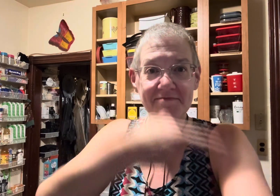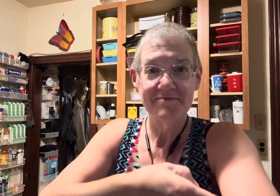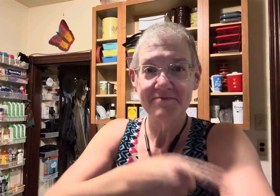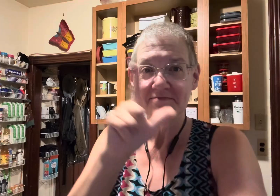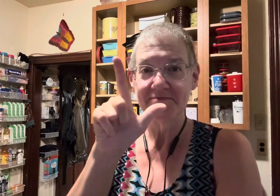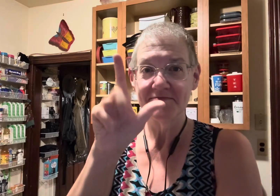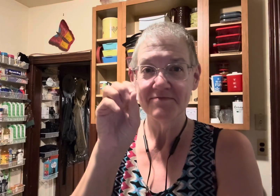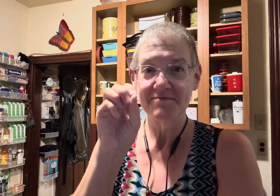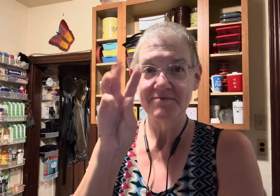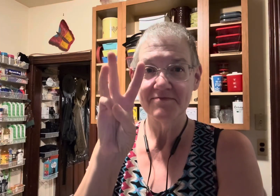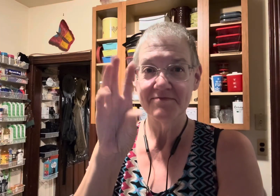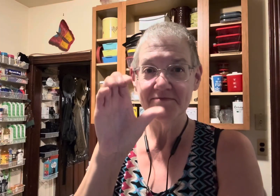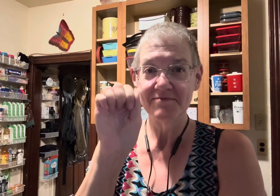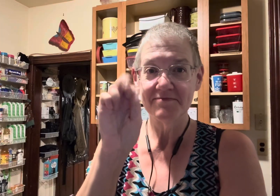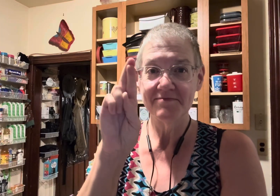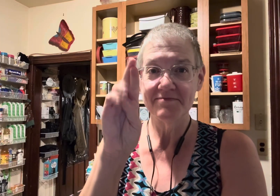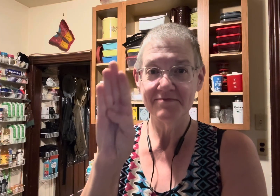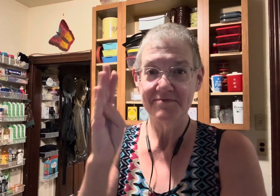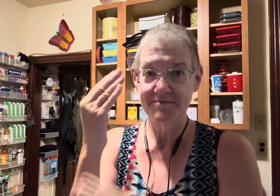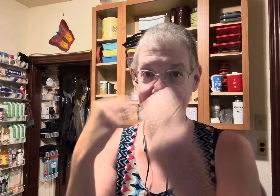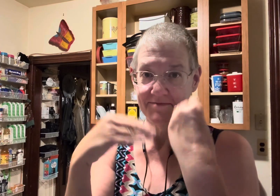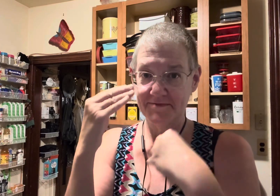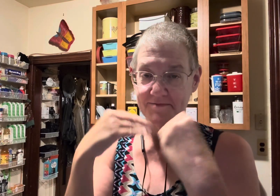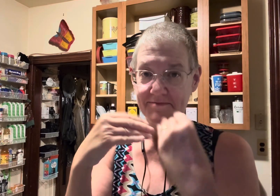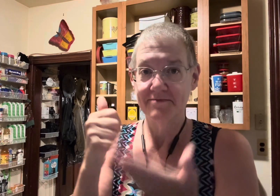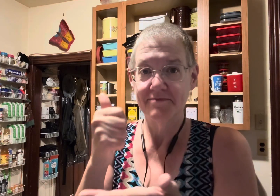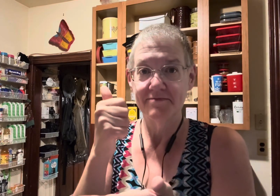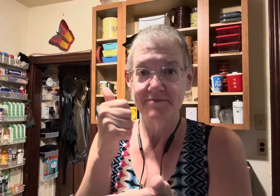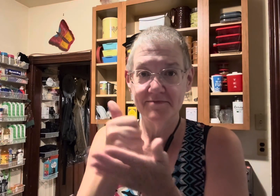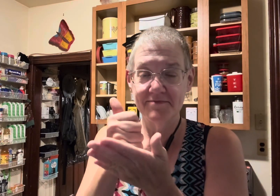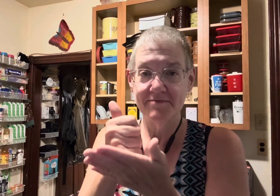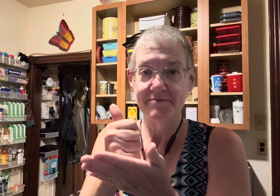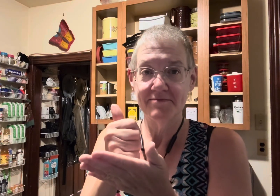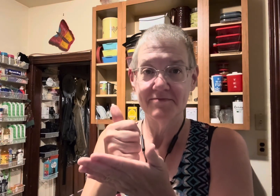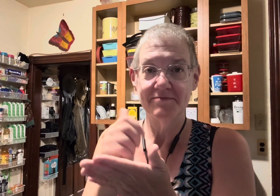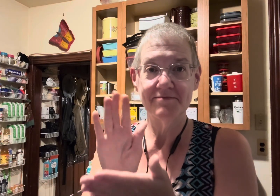of low carb eating to help maintain his weight loss,